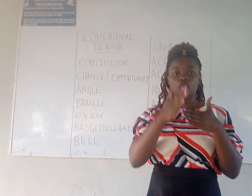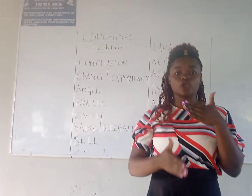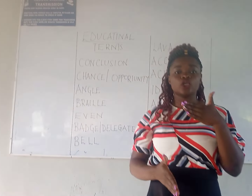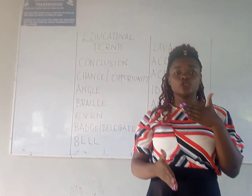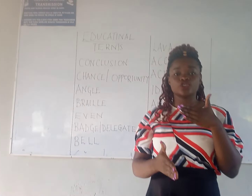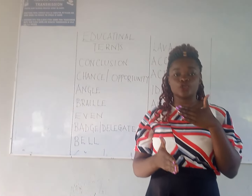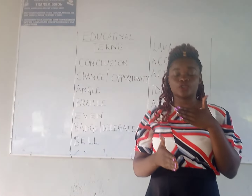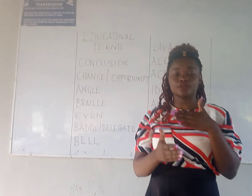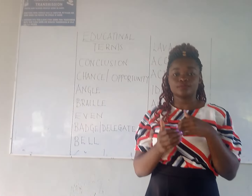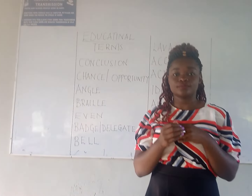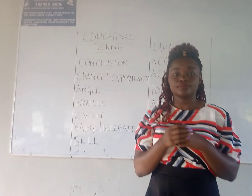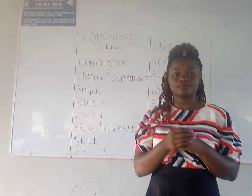Conclusion.